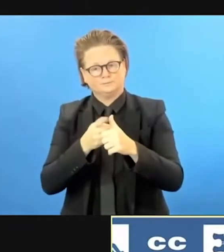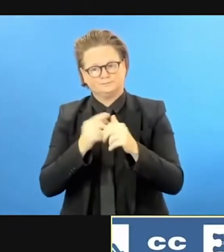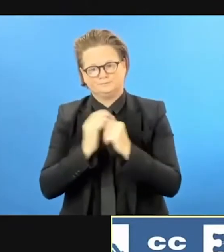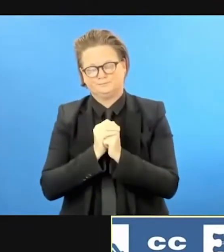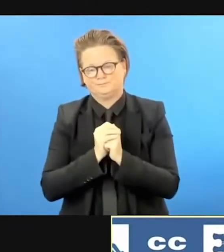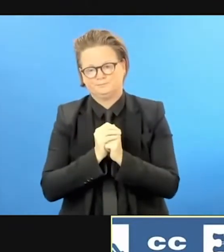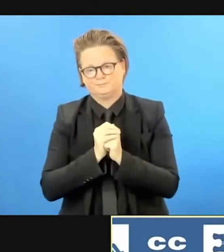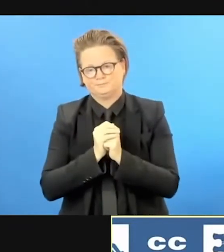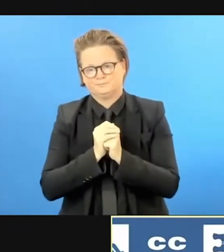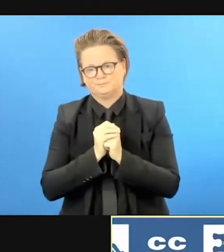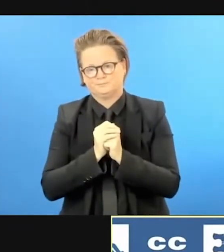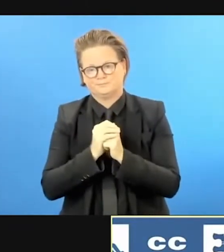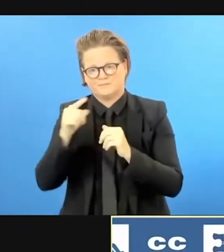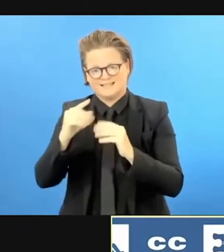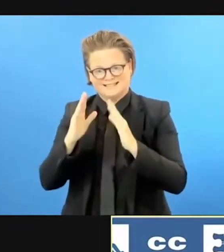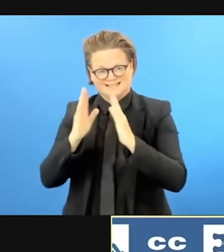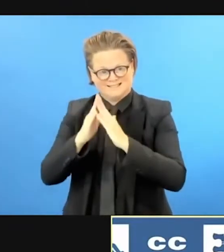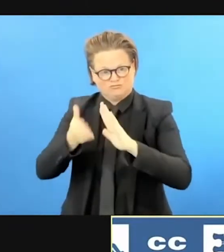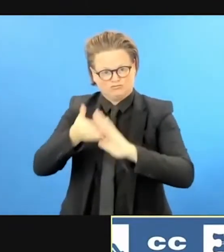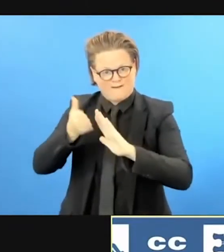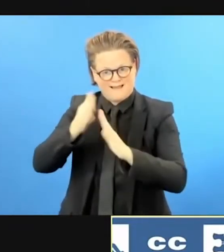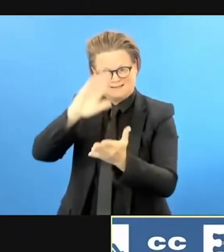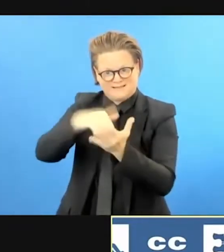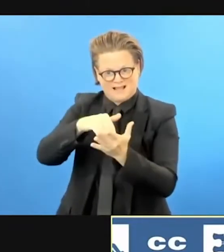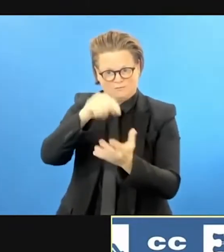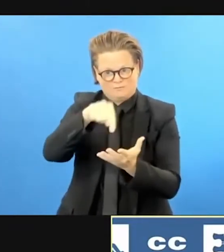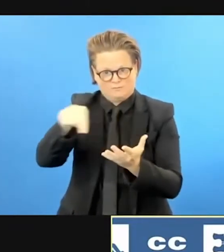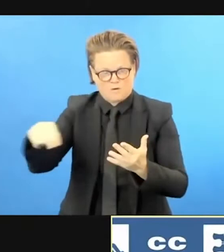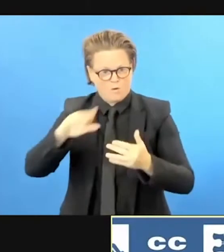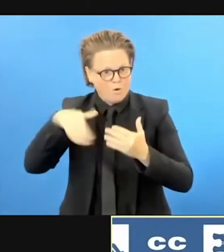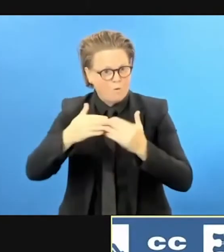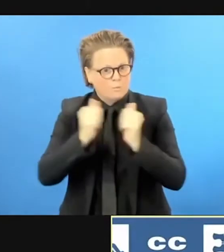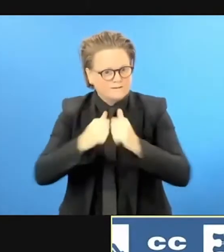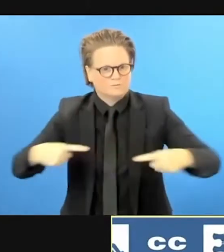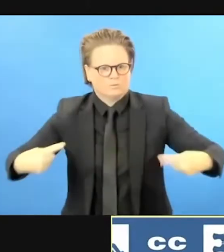sites are wheelchair accessible. We know that our sites have